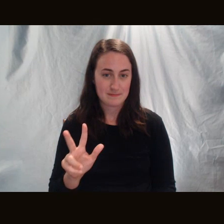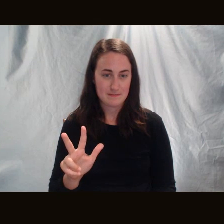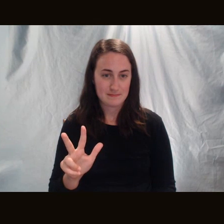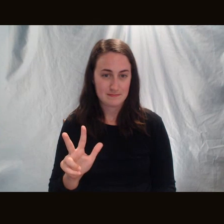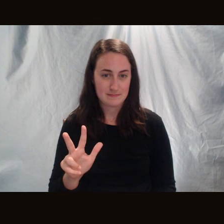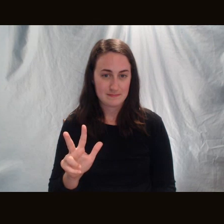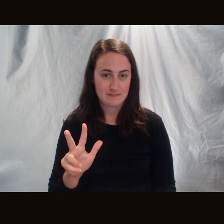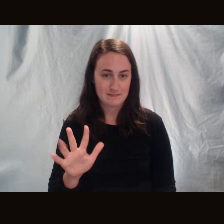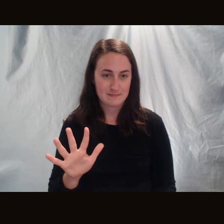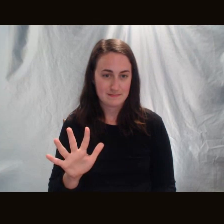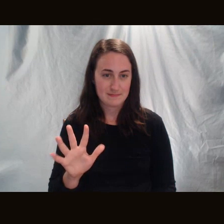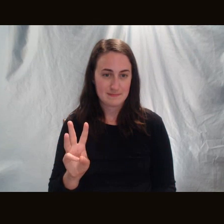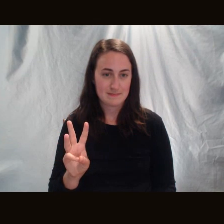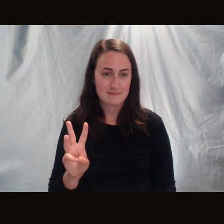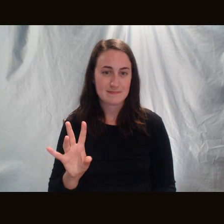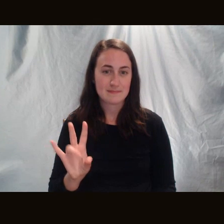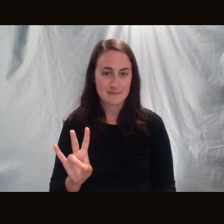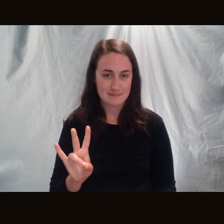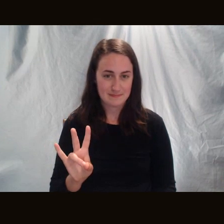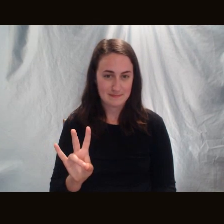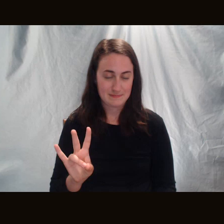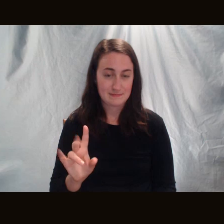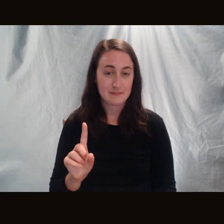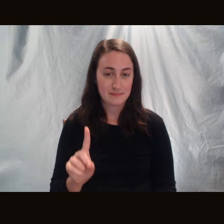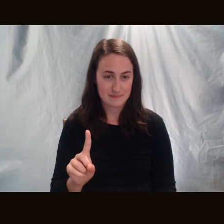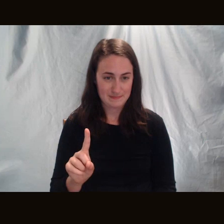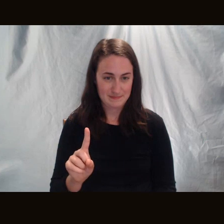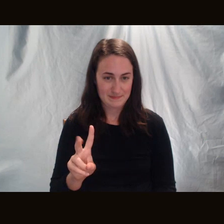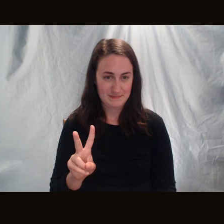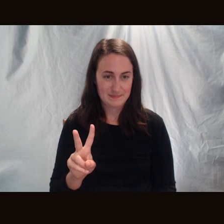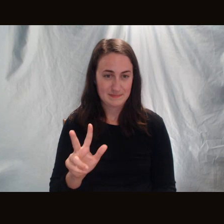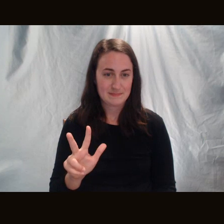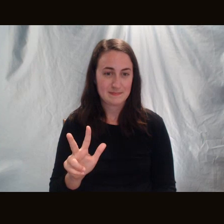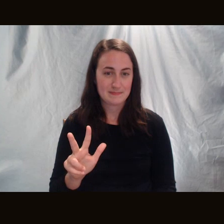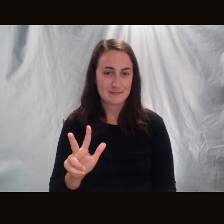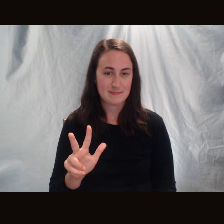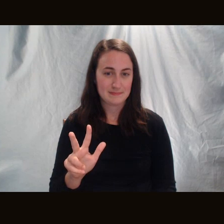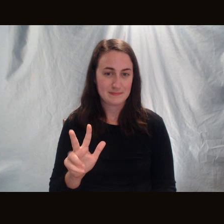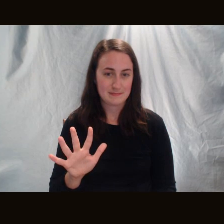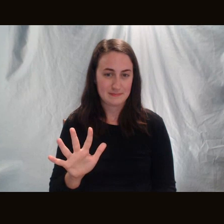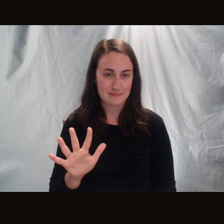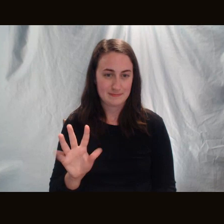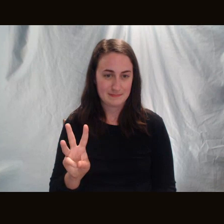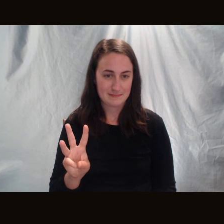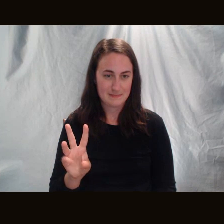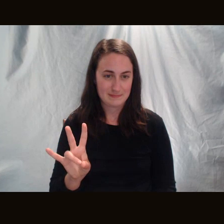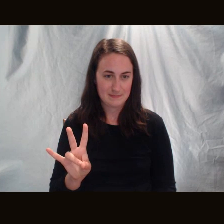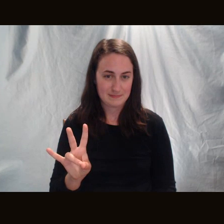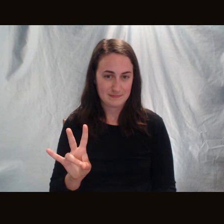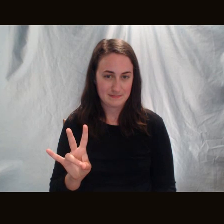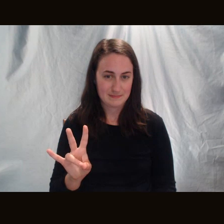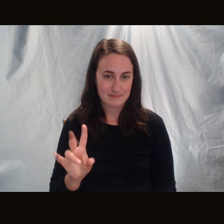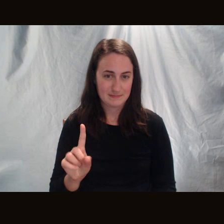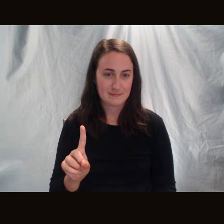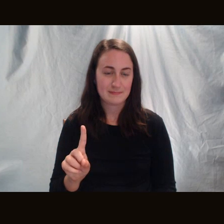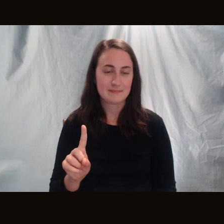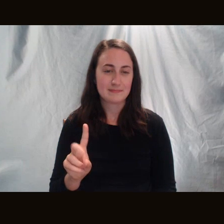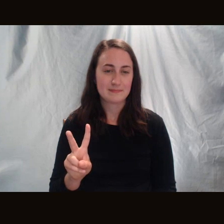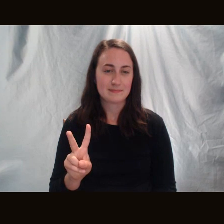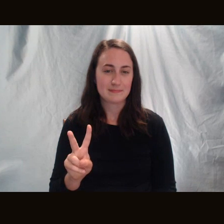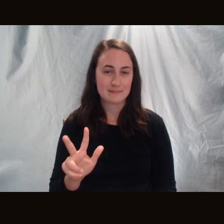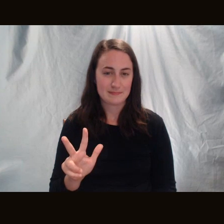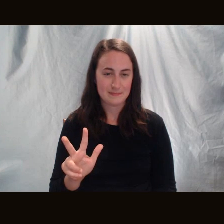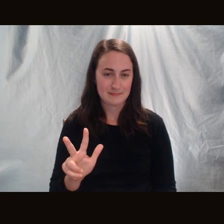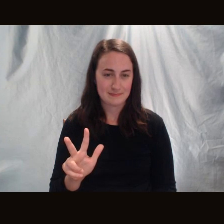We raise. We lead and catch the turn. 1, 2, 3. 5, 6, 7.